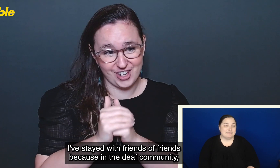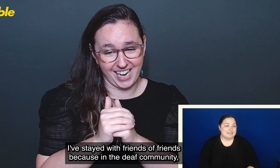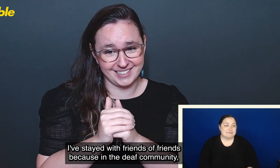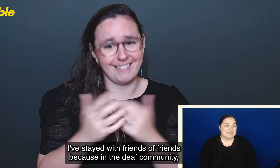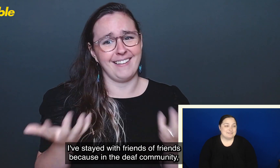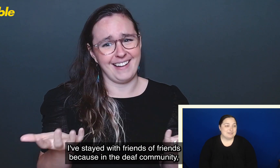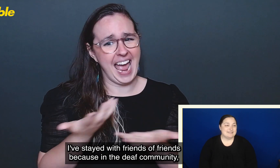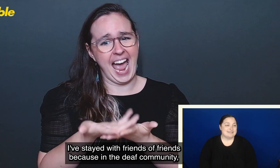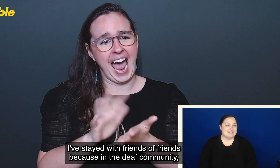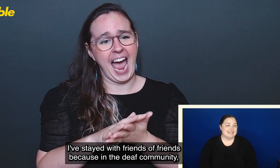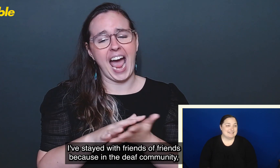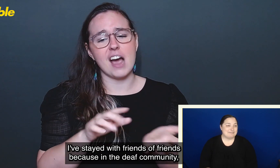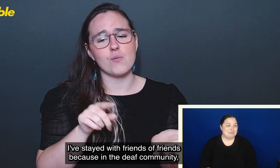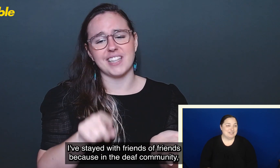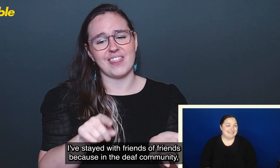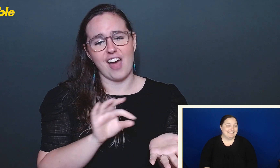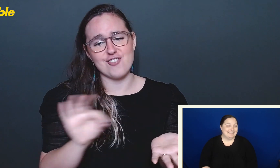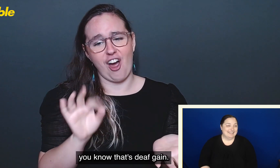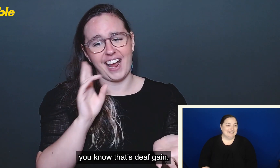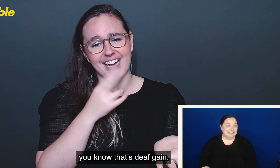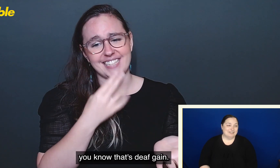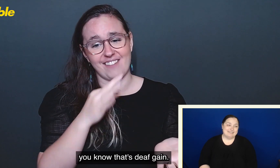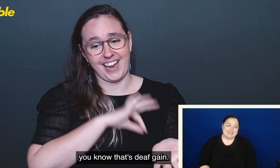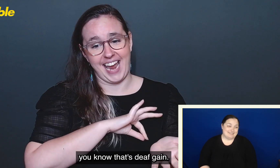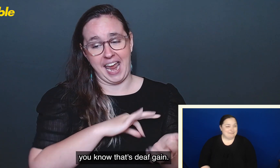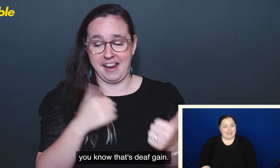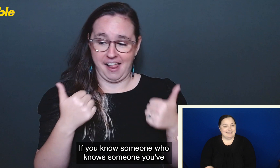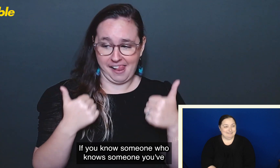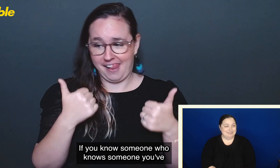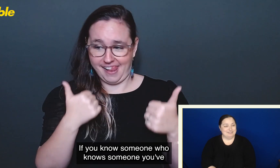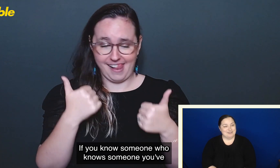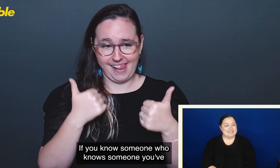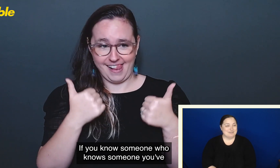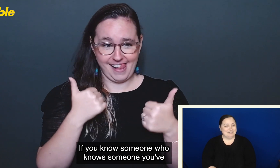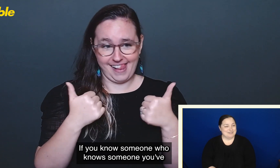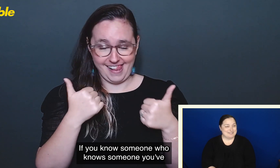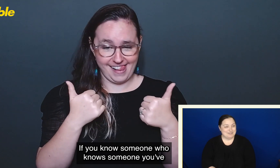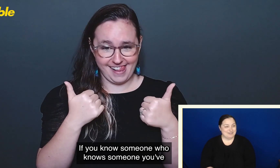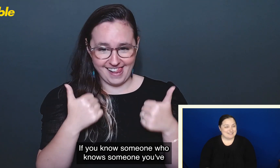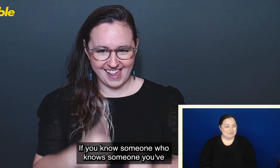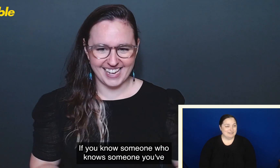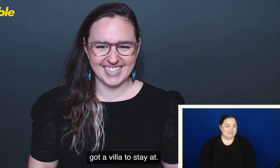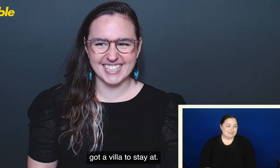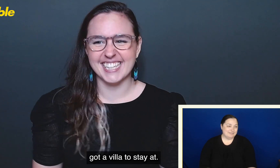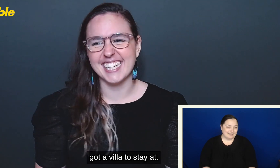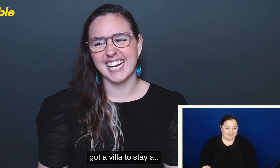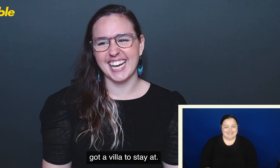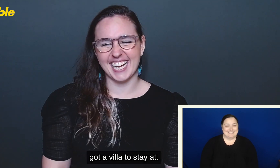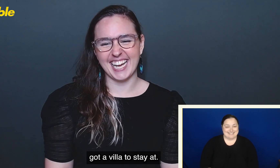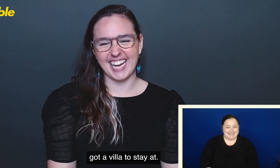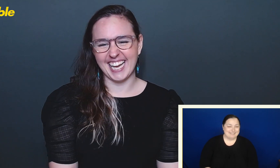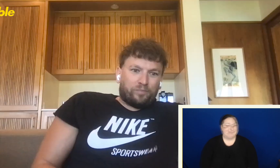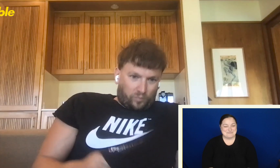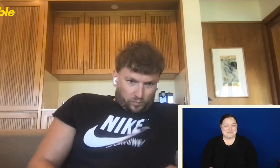with friends of friends, because in the deaf community, you know, that's deaf gain. If you know someone who knows someone who knows someone, you've got a villa